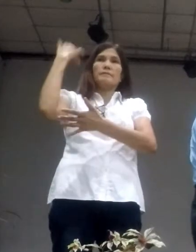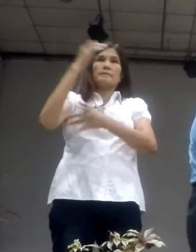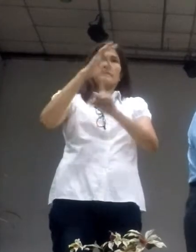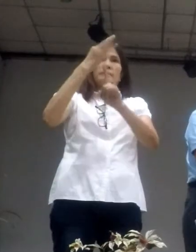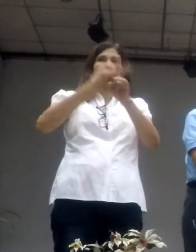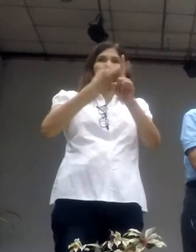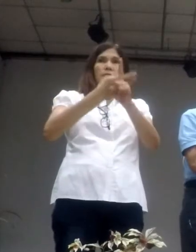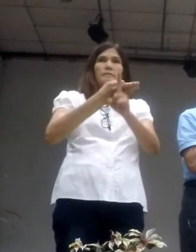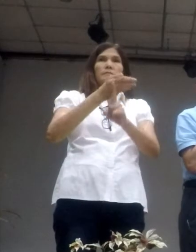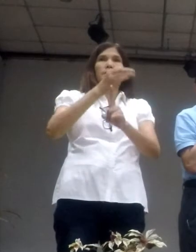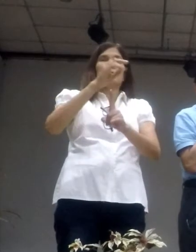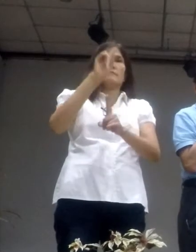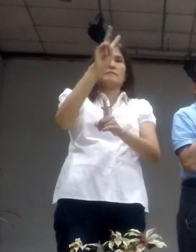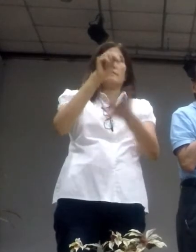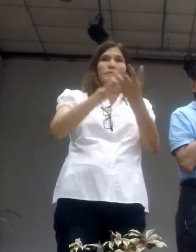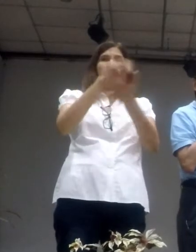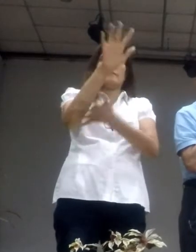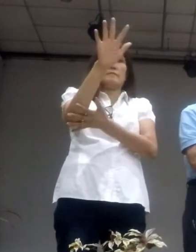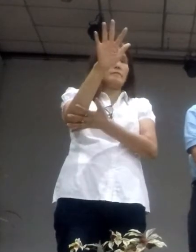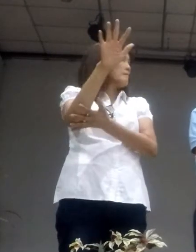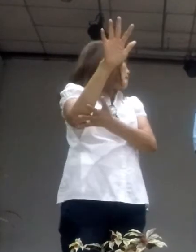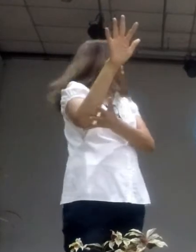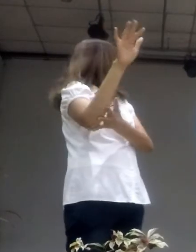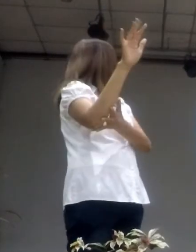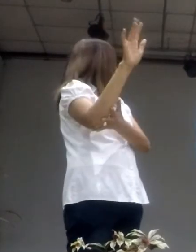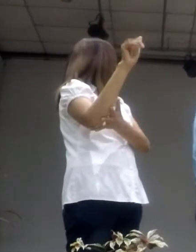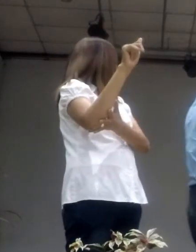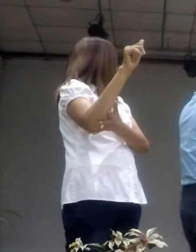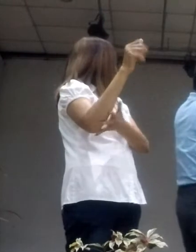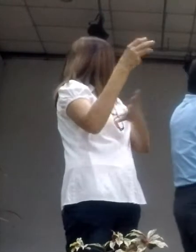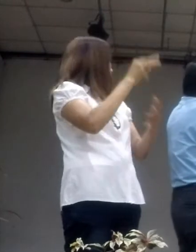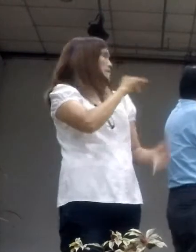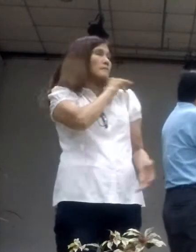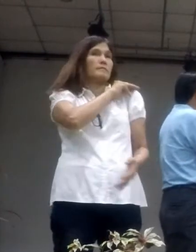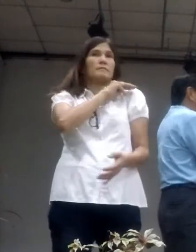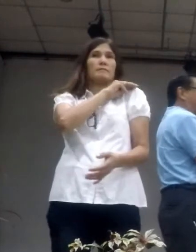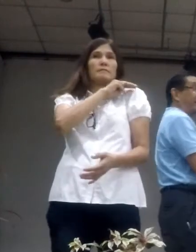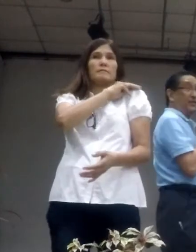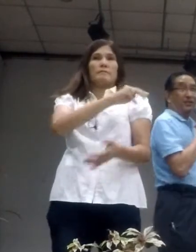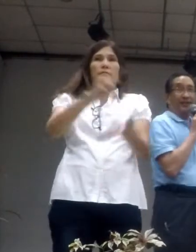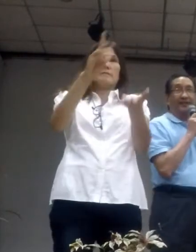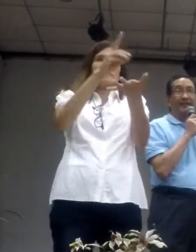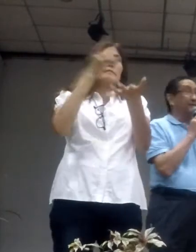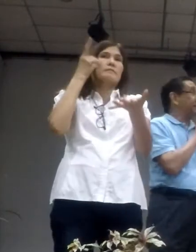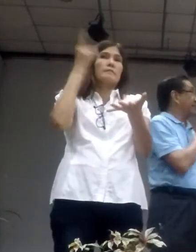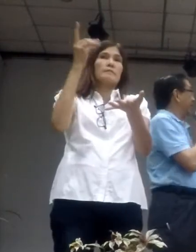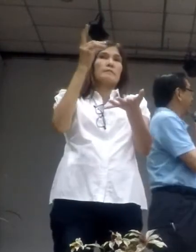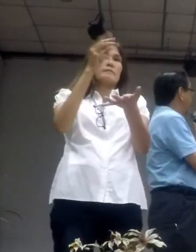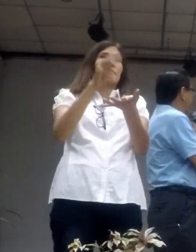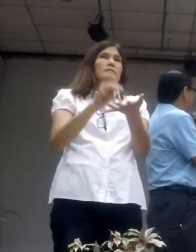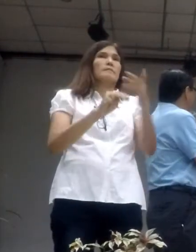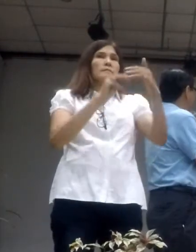February 25th, when his medical, dental vision rather,